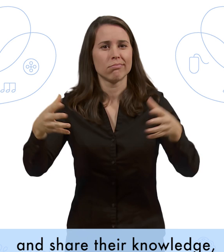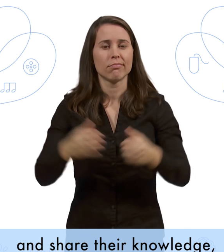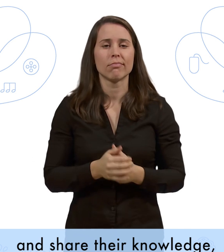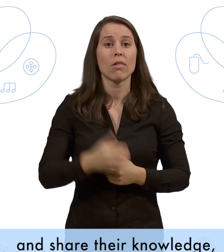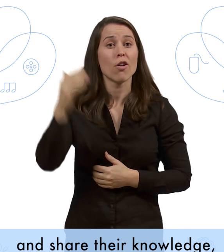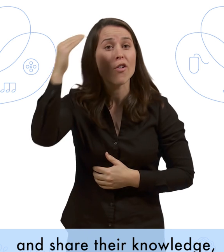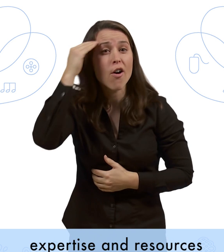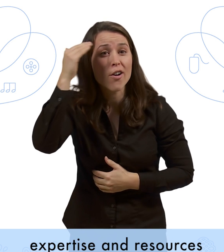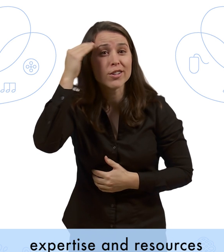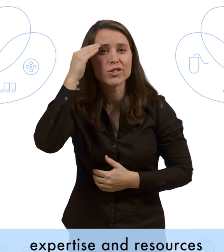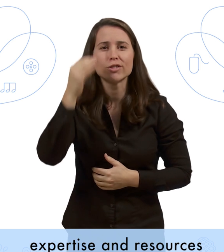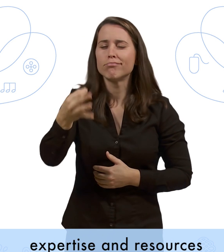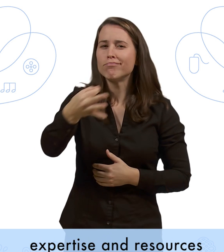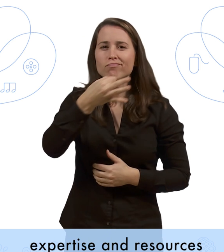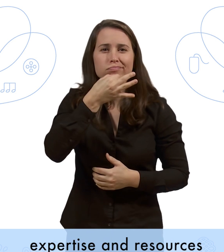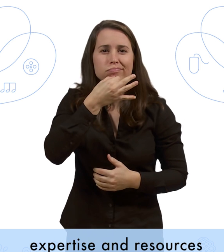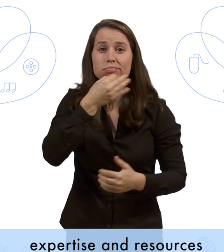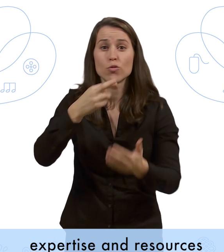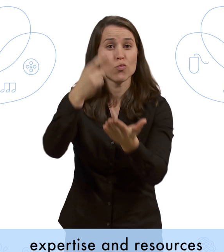their knowledge, expertise, and resources,